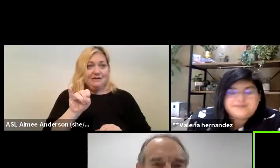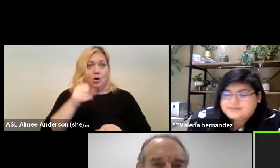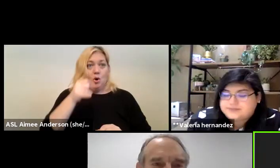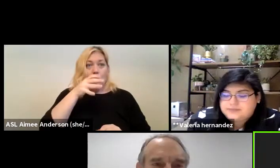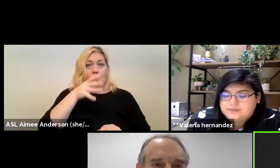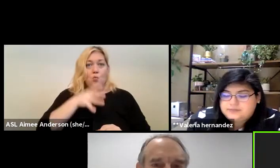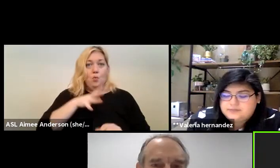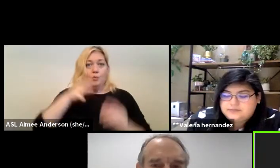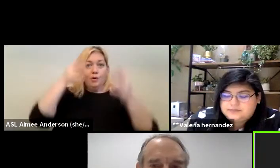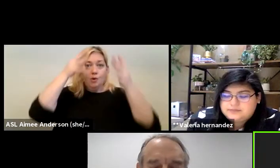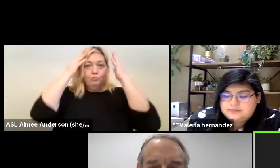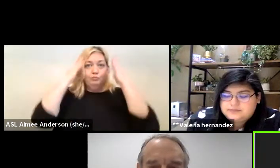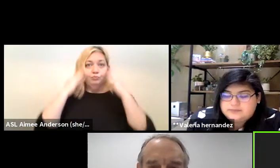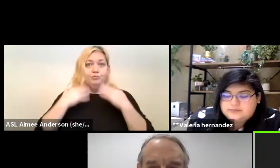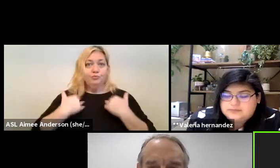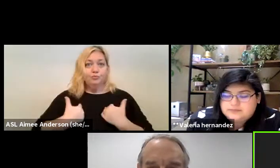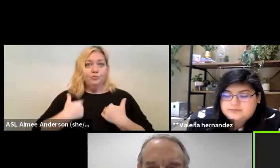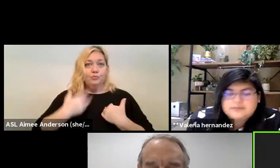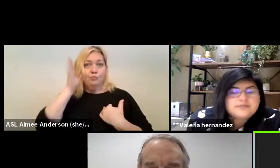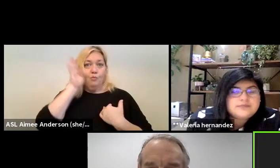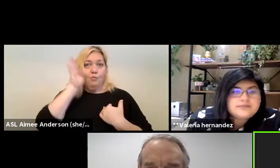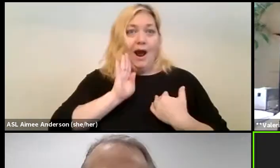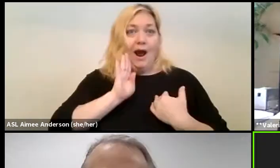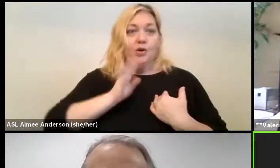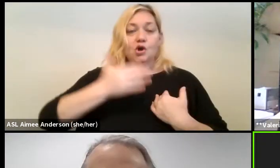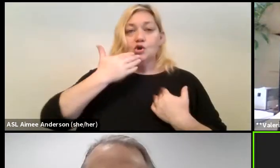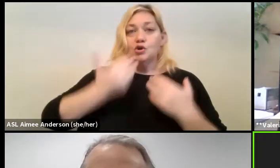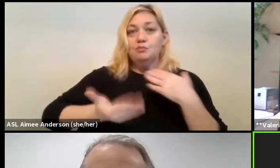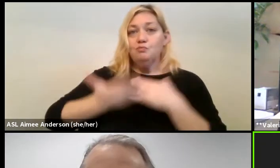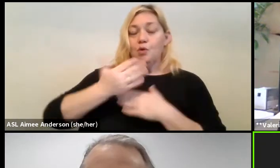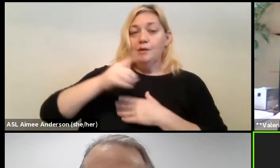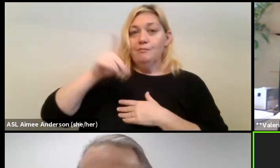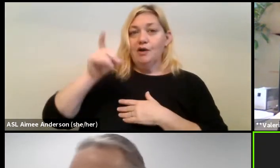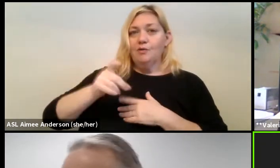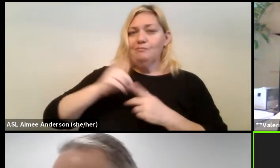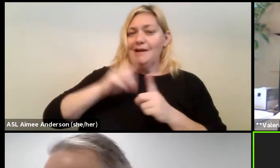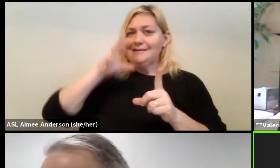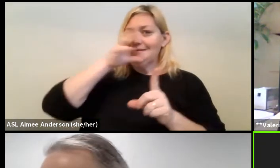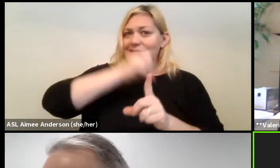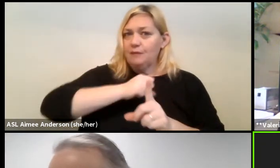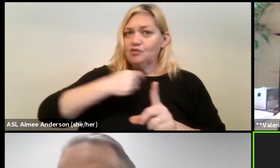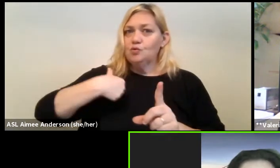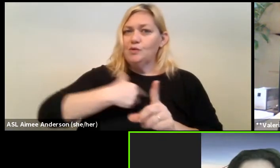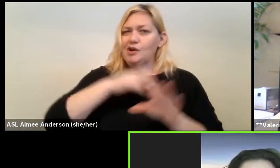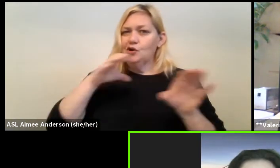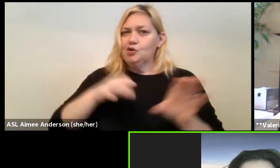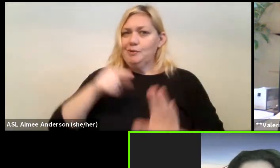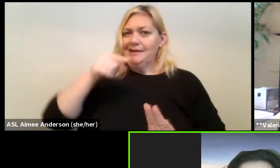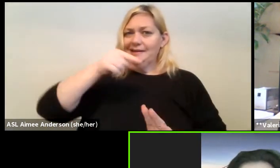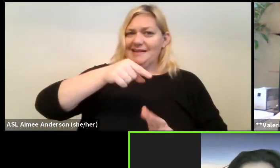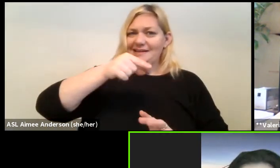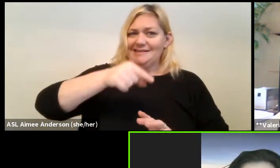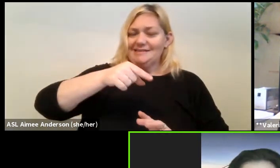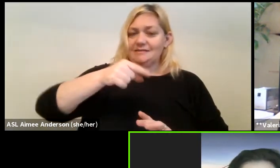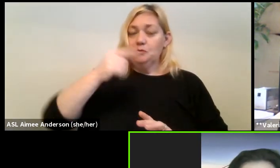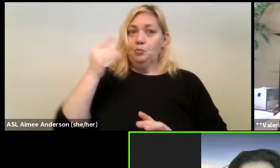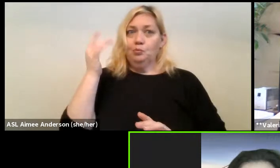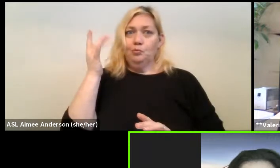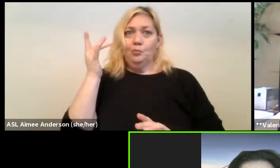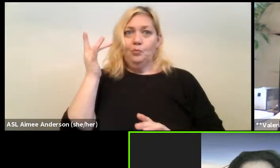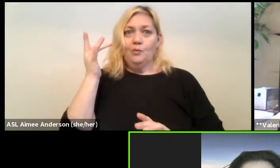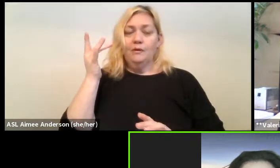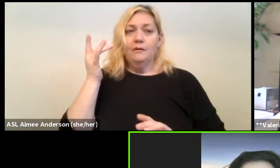Thank you. Good morning. My question related to that. My assumption is we are doing this